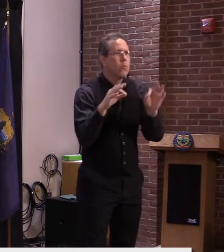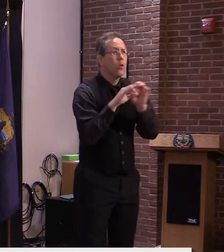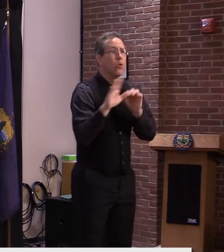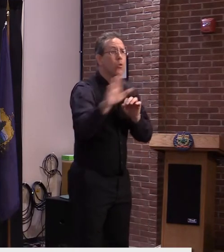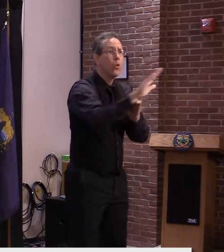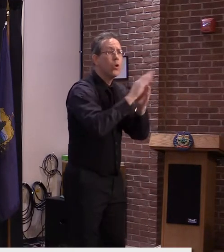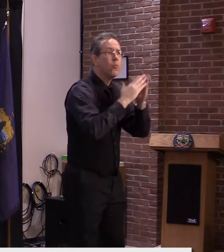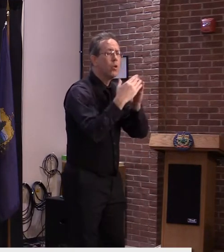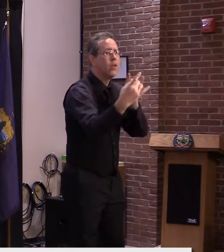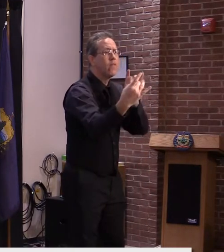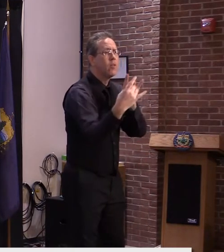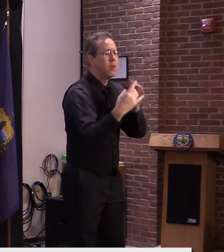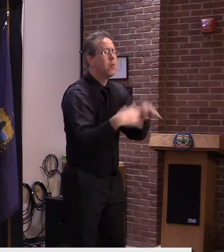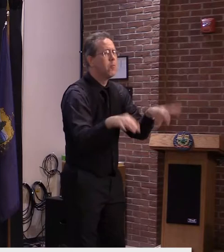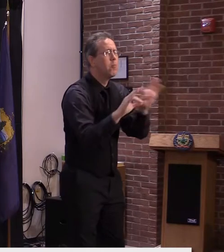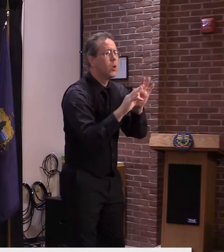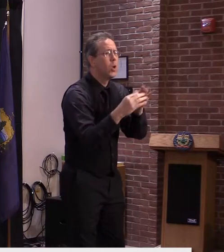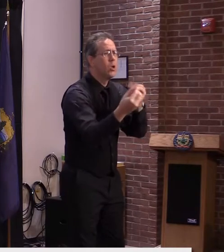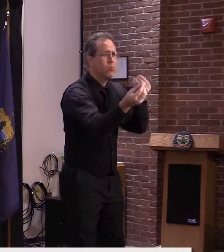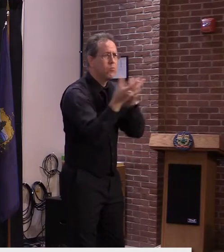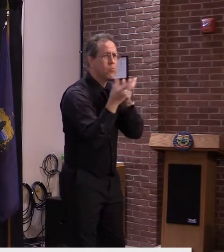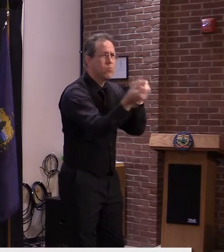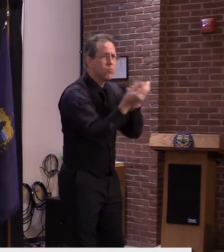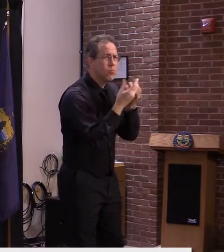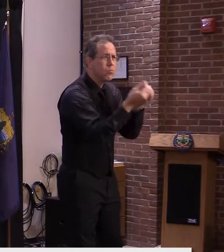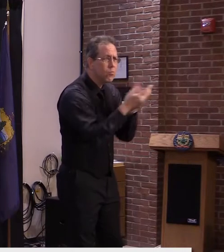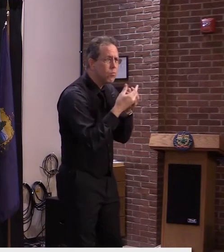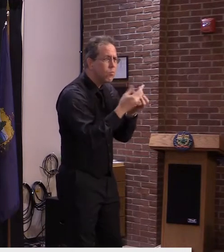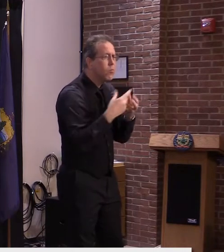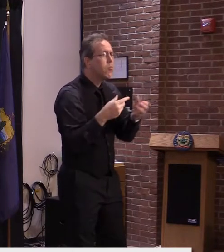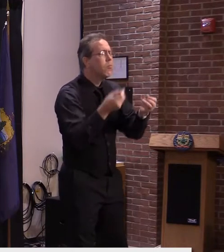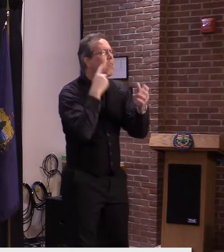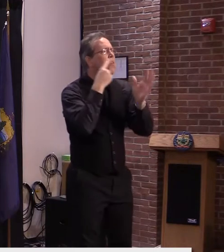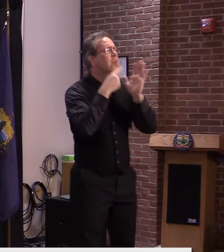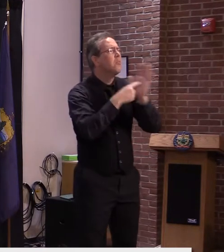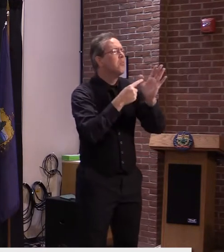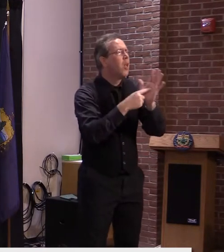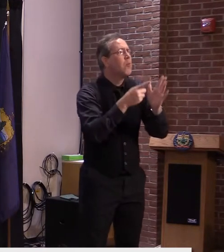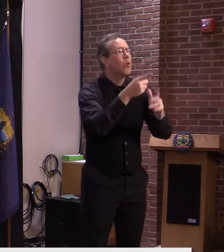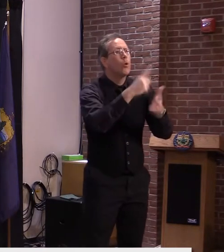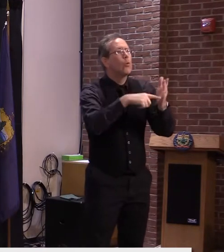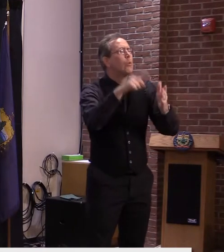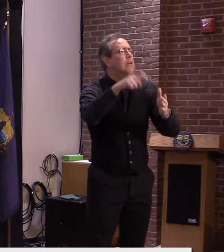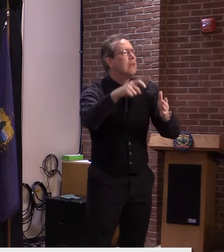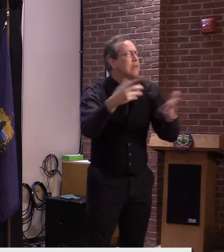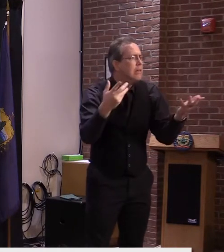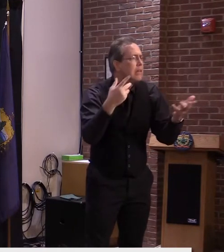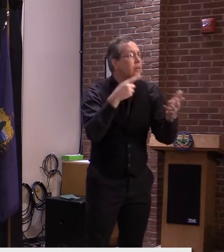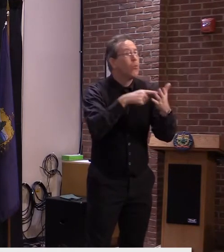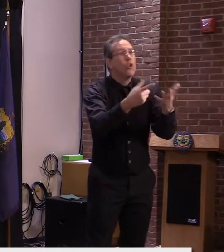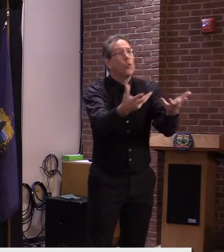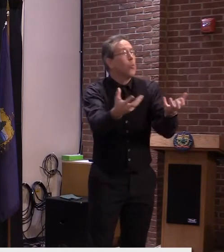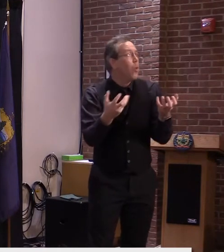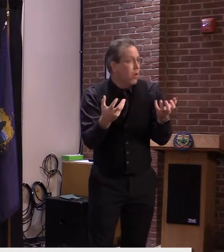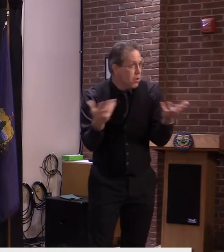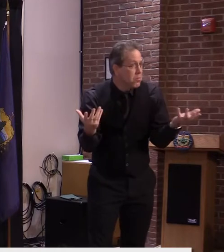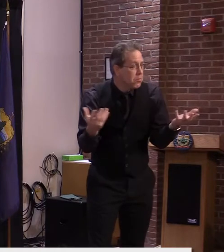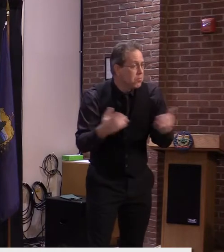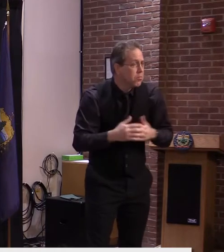to voice concerns and provide real-world information about what they need and want. For instance,